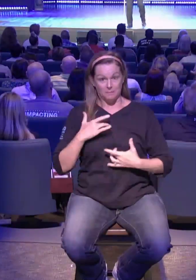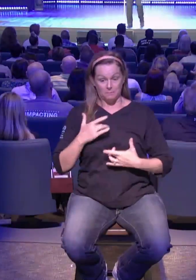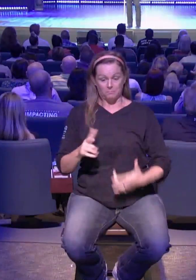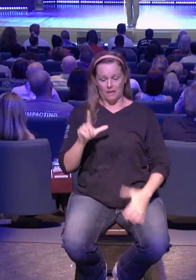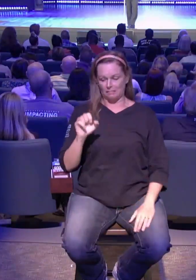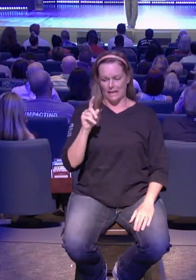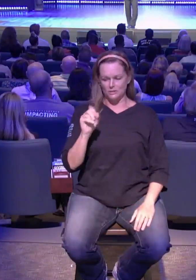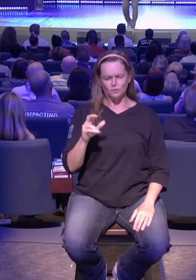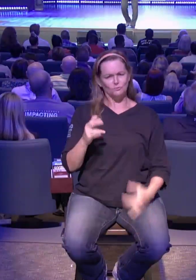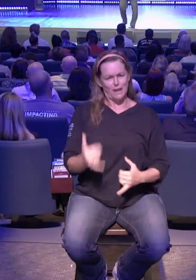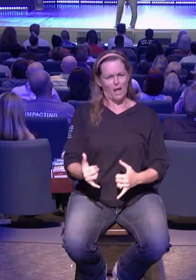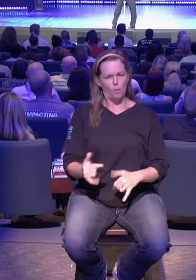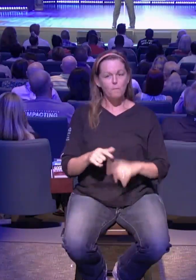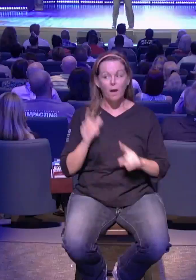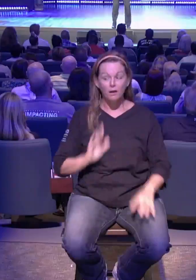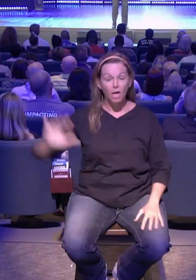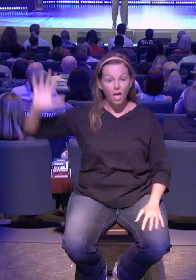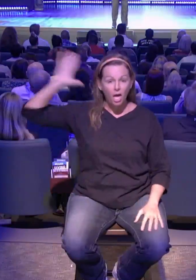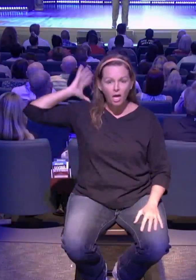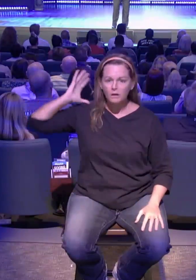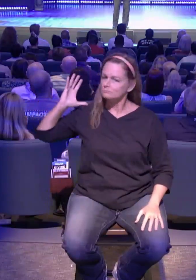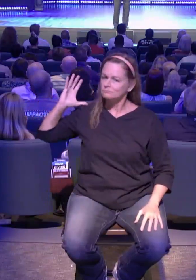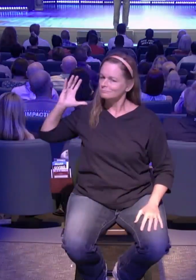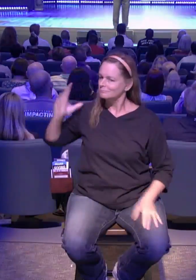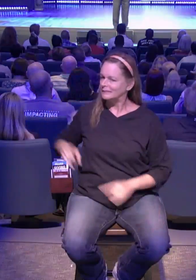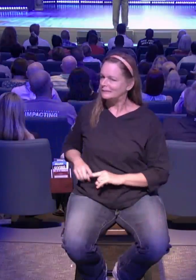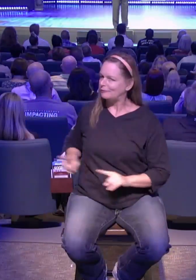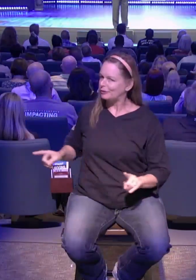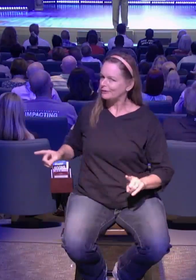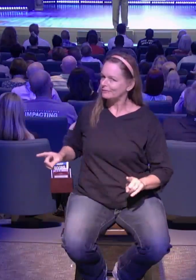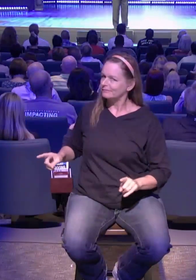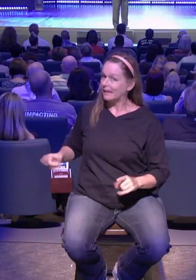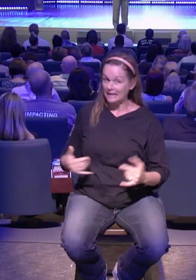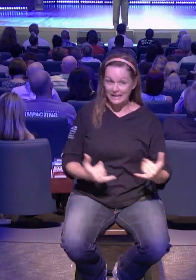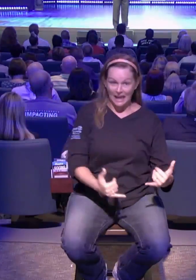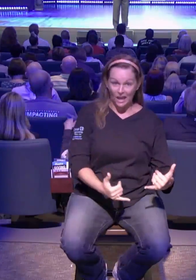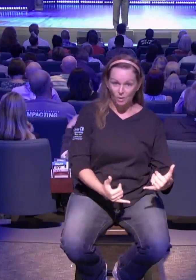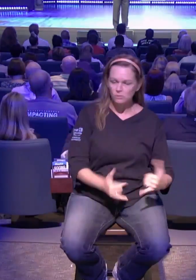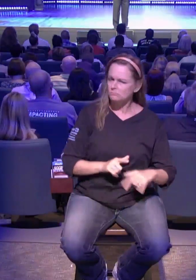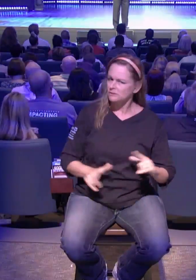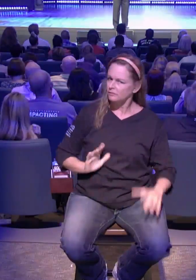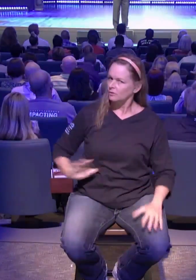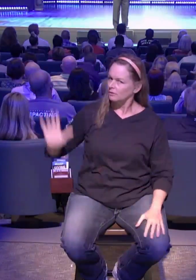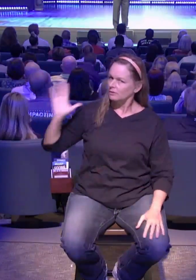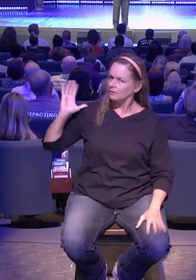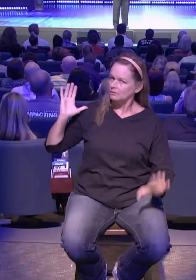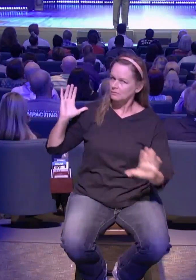He told me this story, and he told it again to me just this past week. He said, you know, Pastor,